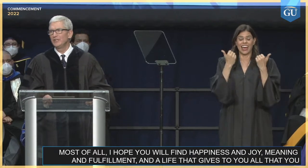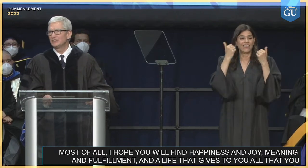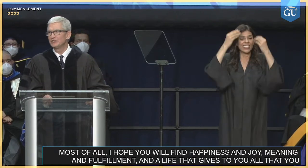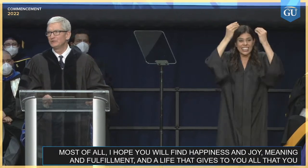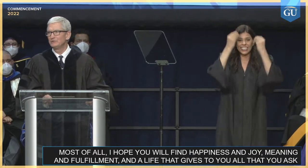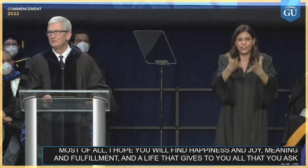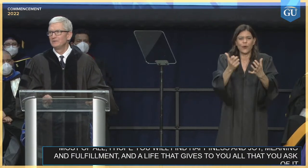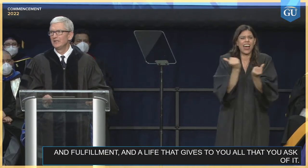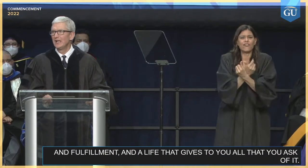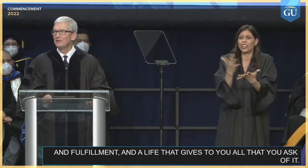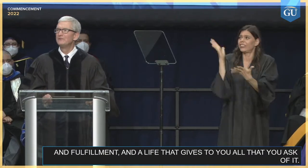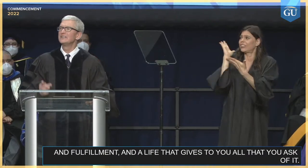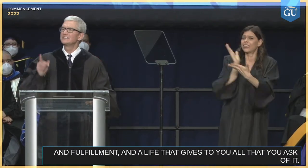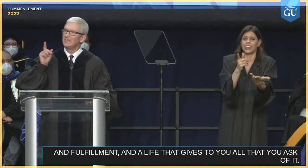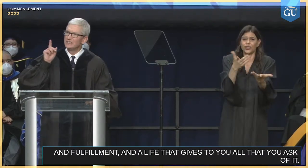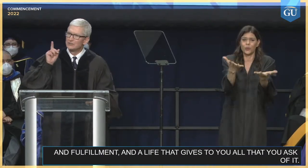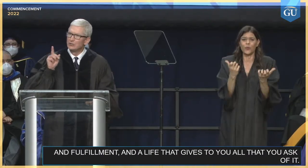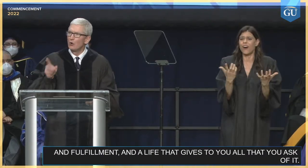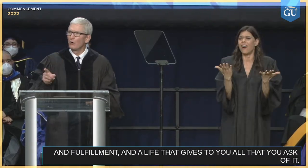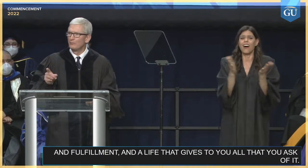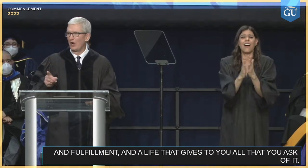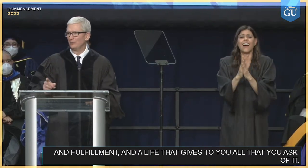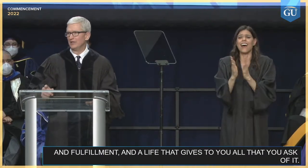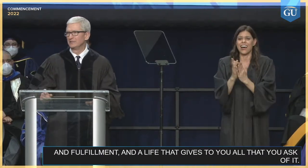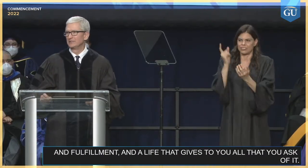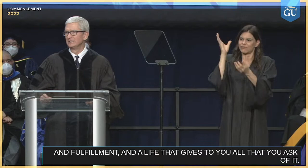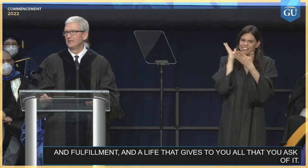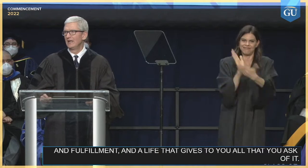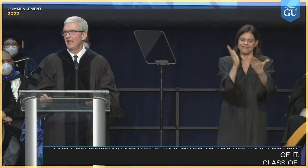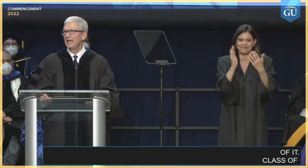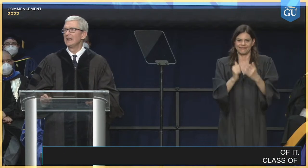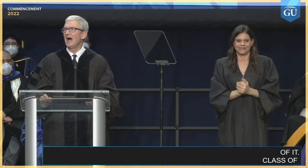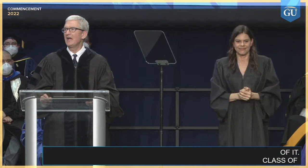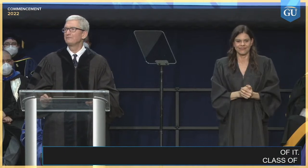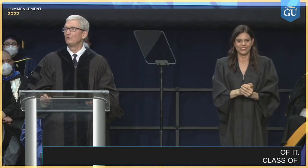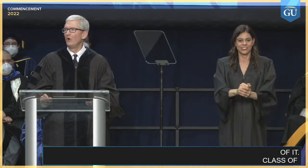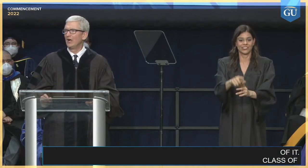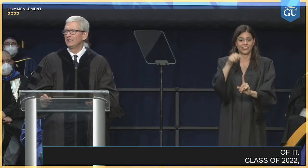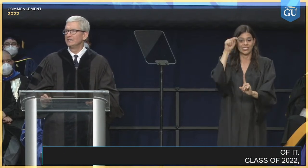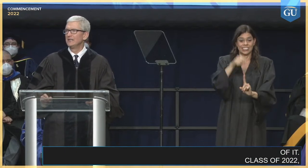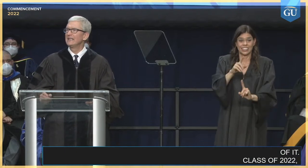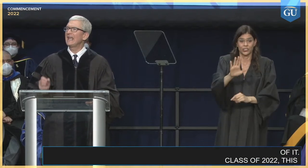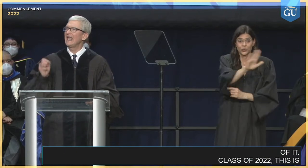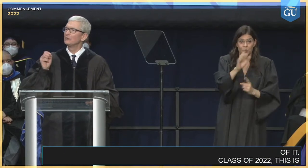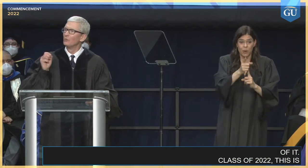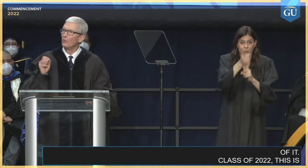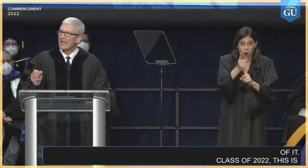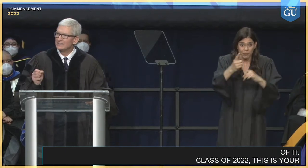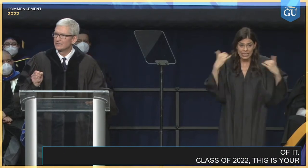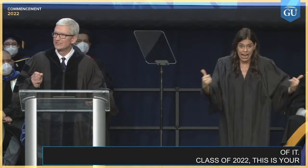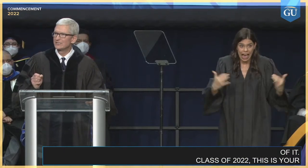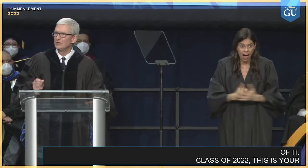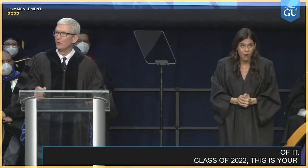2022, this is your moment, and I, for one, can't wait to see what you